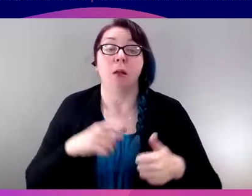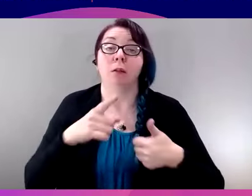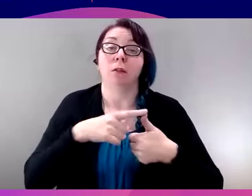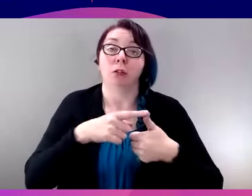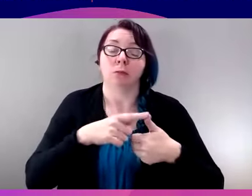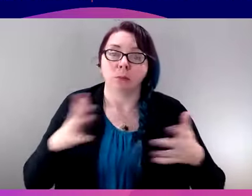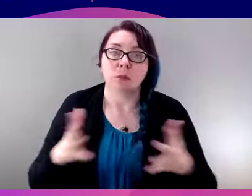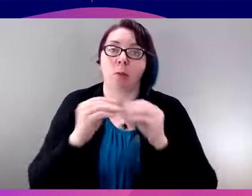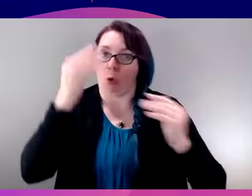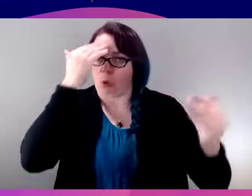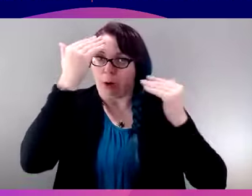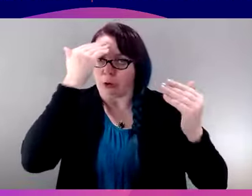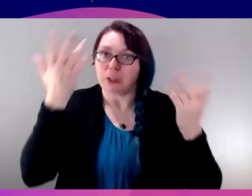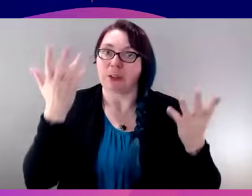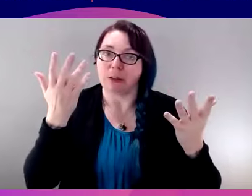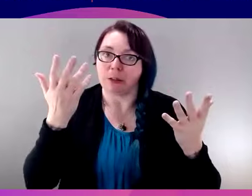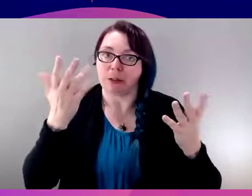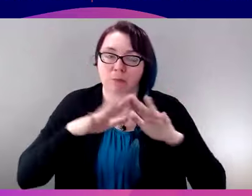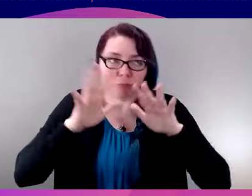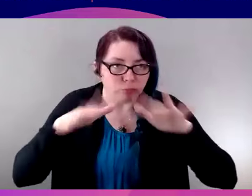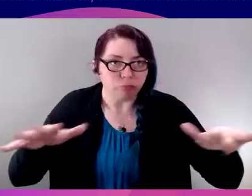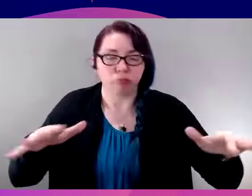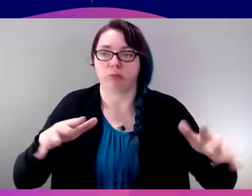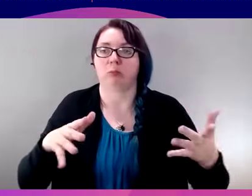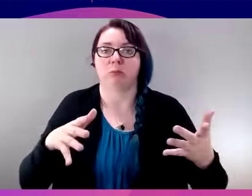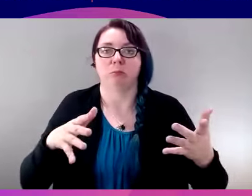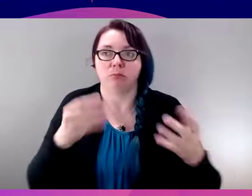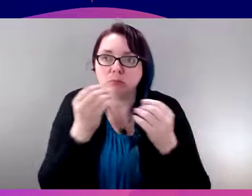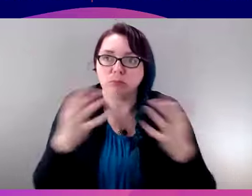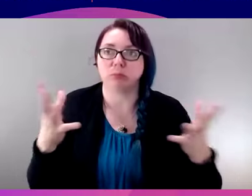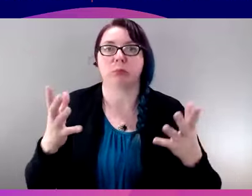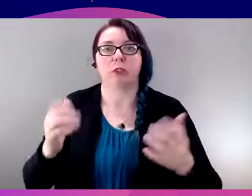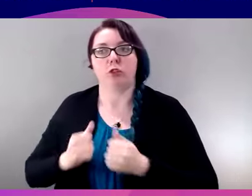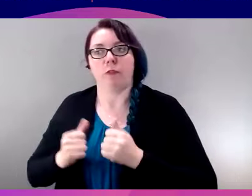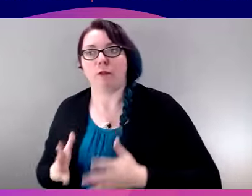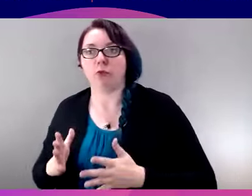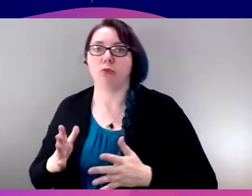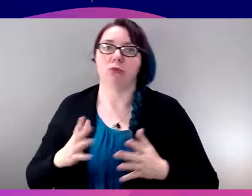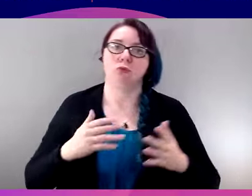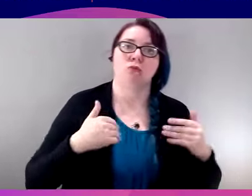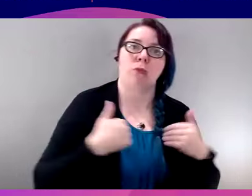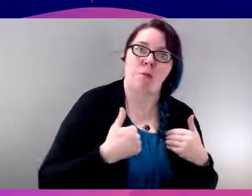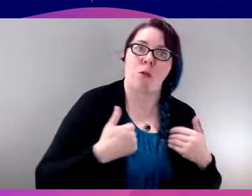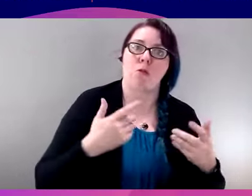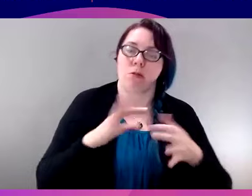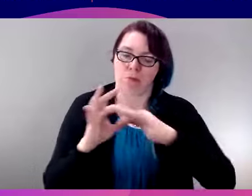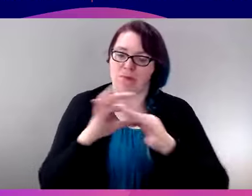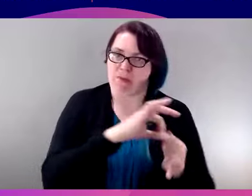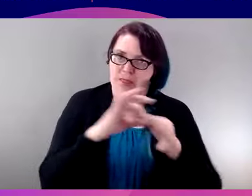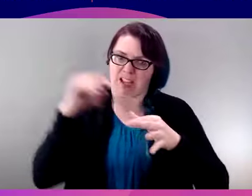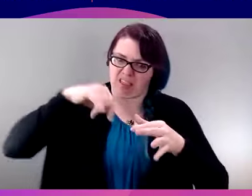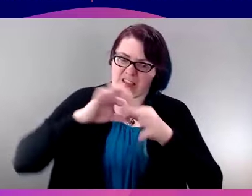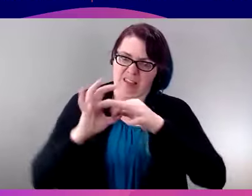communication about the violence link among key sectors that engage with survivors experiencing gender-based violence and safety